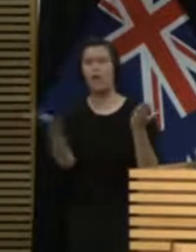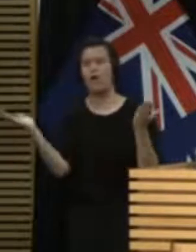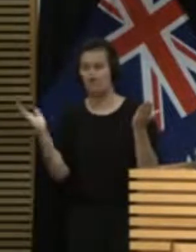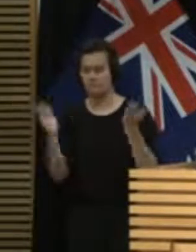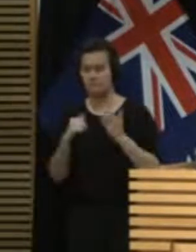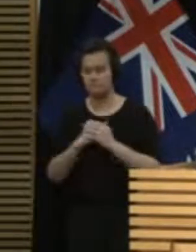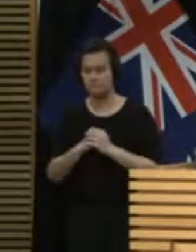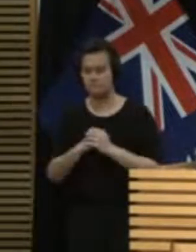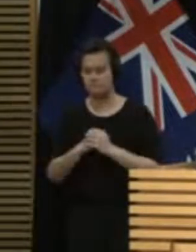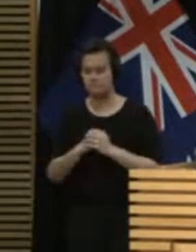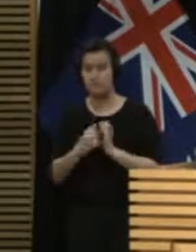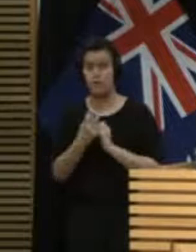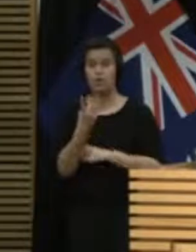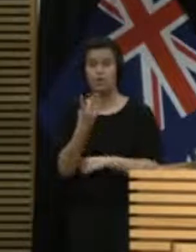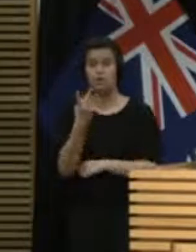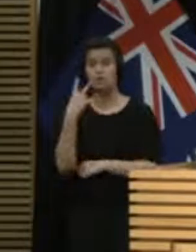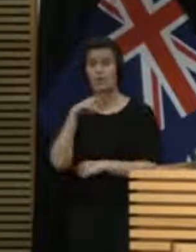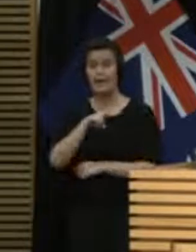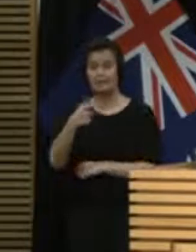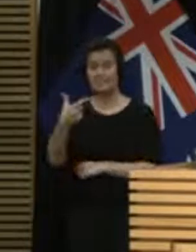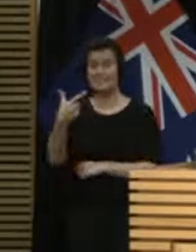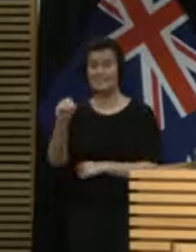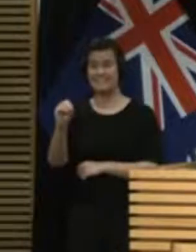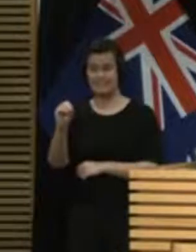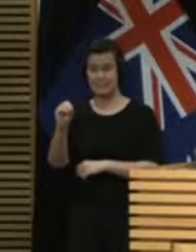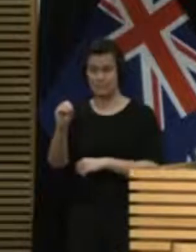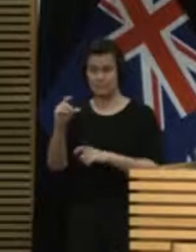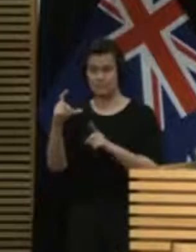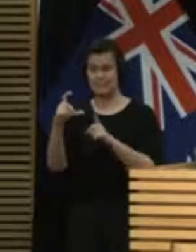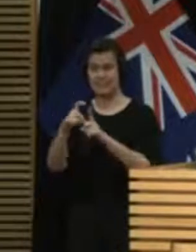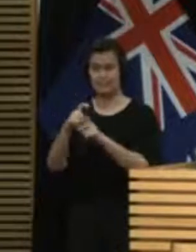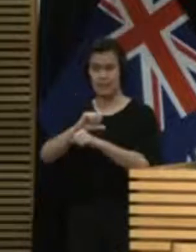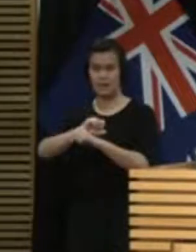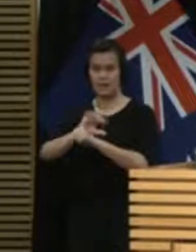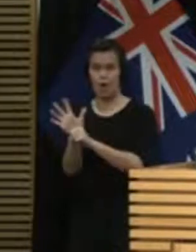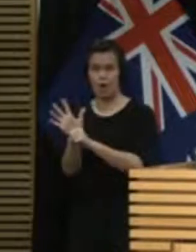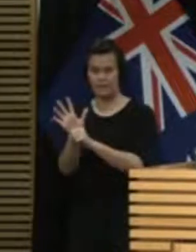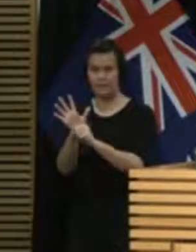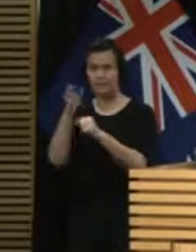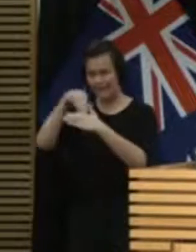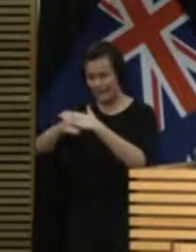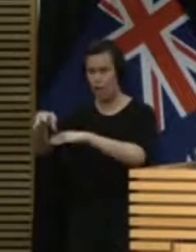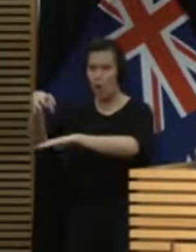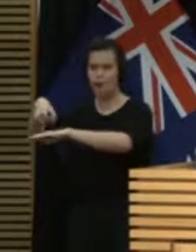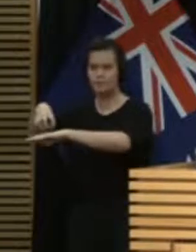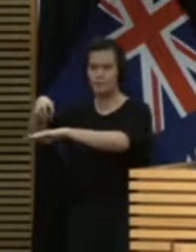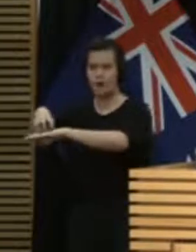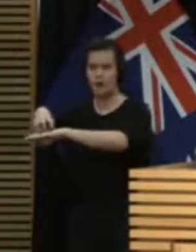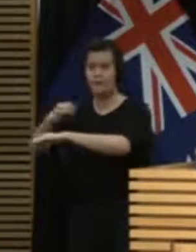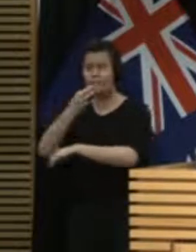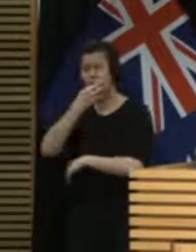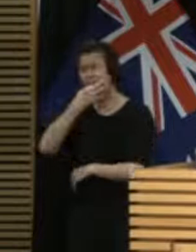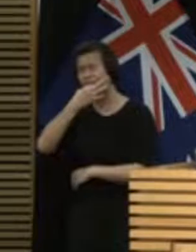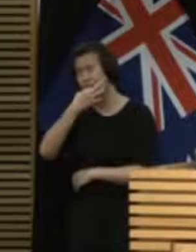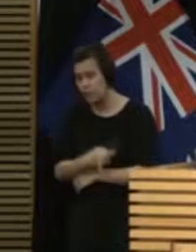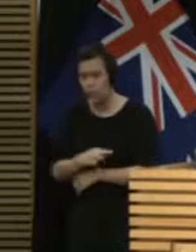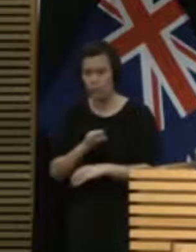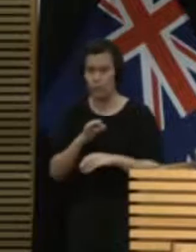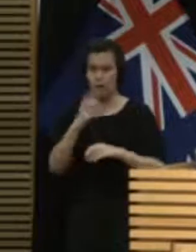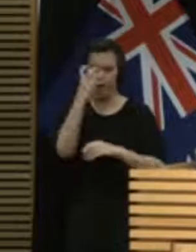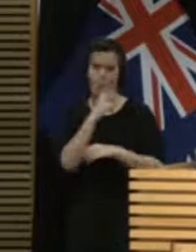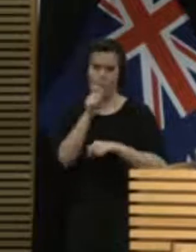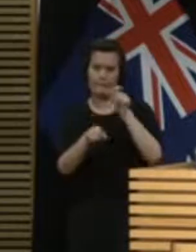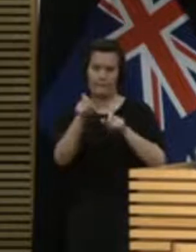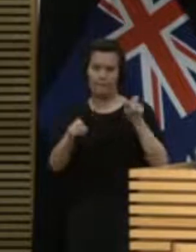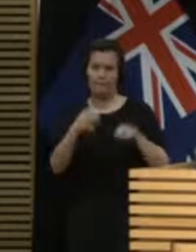of the 270 or so cases that have been admitted to hospital have been over 65, so 6%. And I think this reflects this very